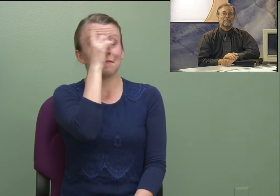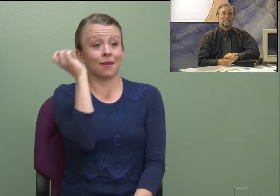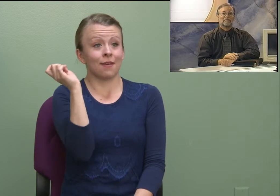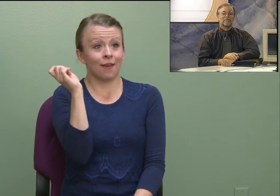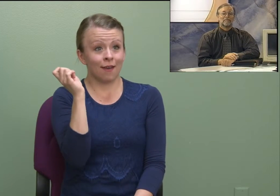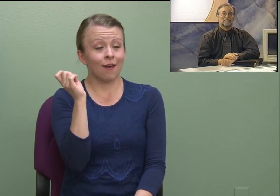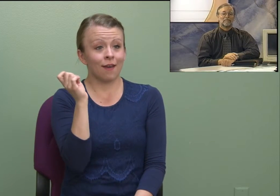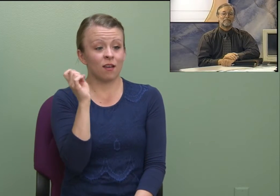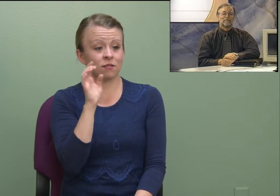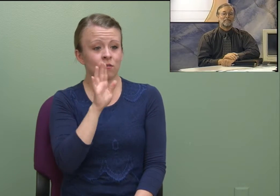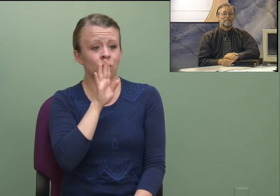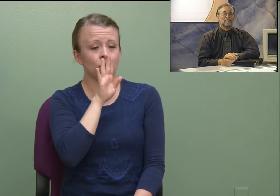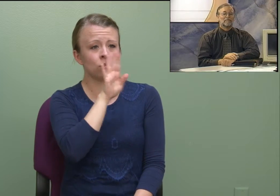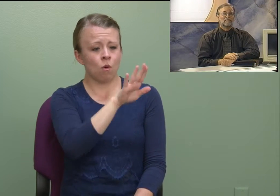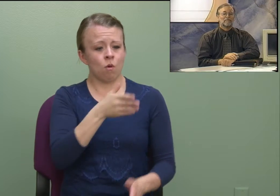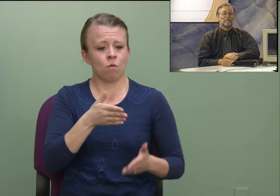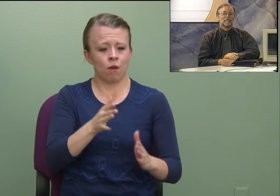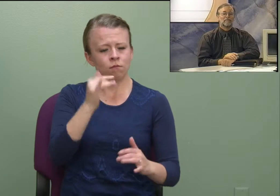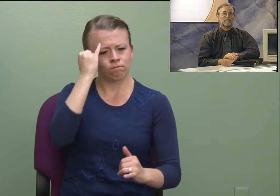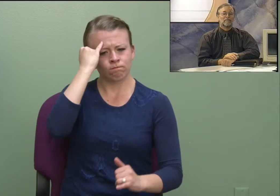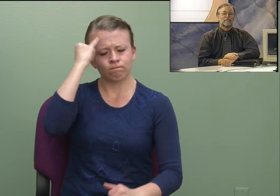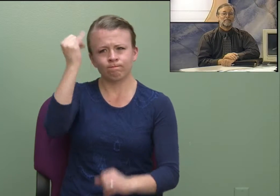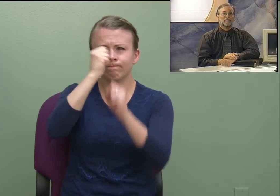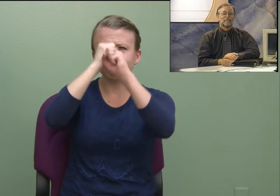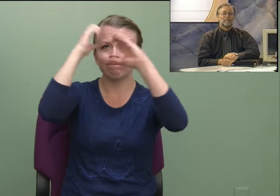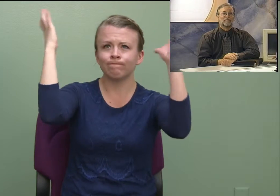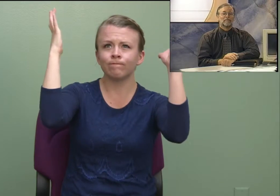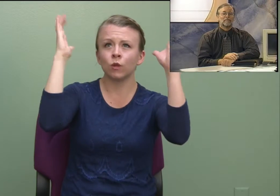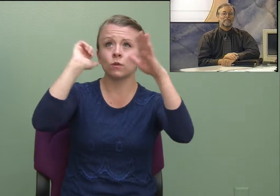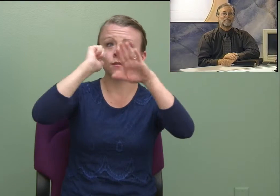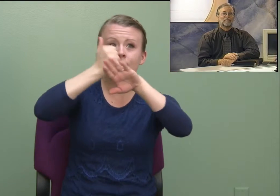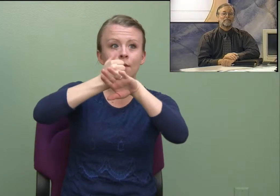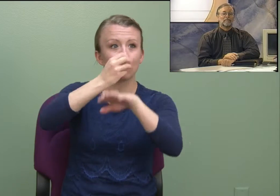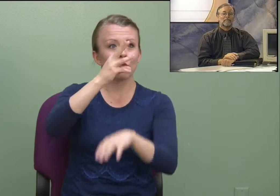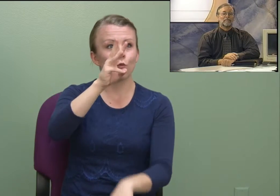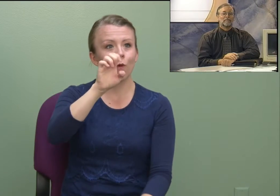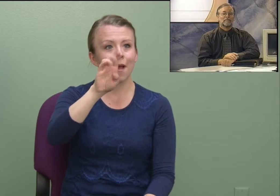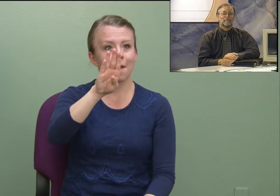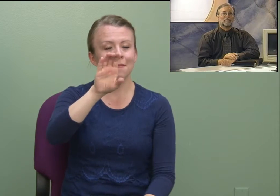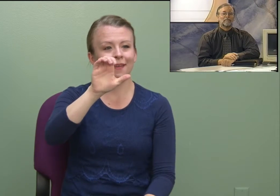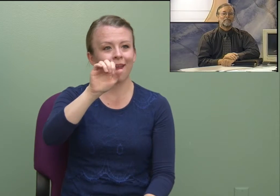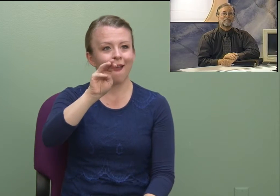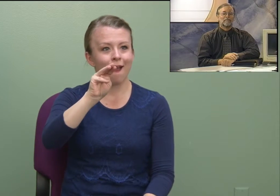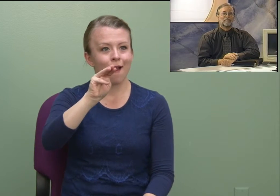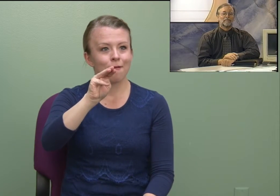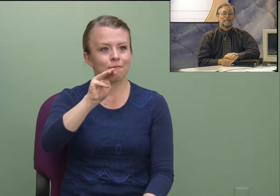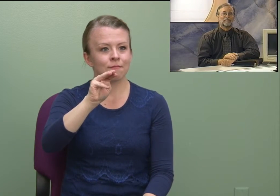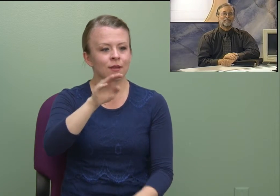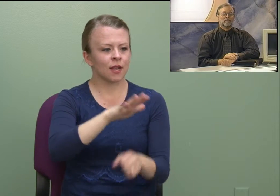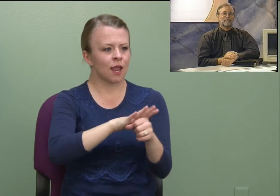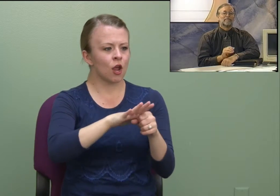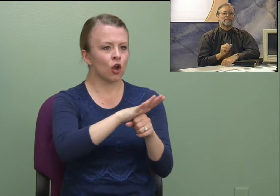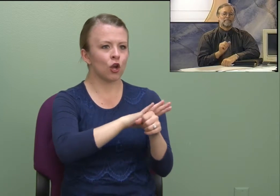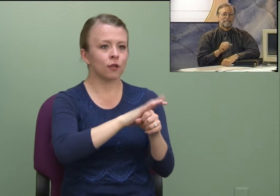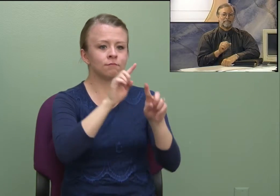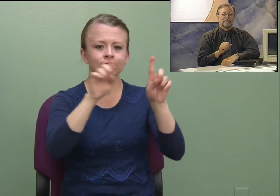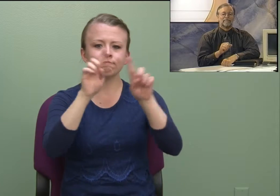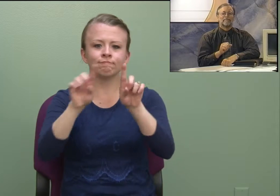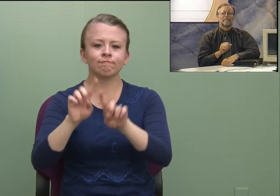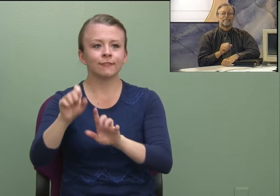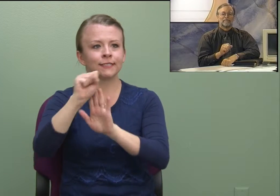way you had the idea to set up webcams in areas throughout the